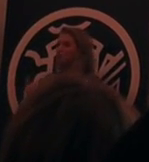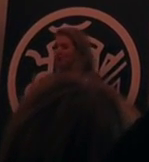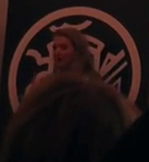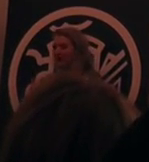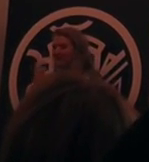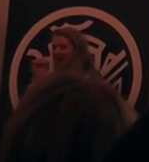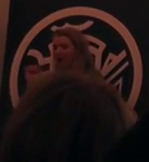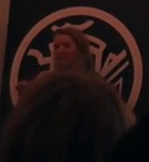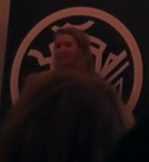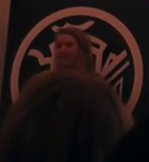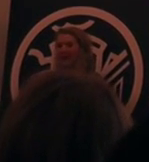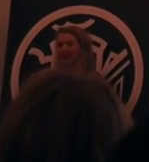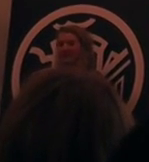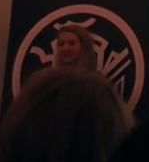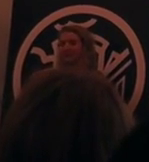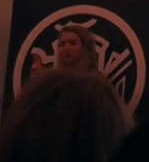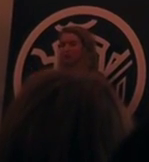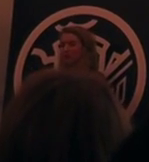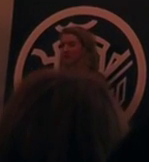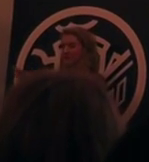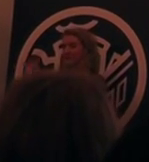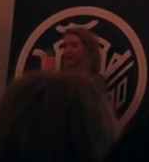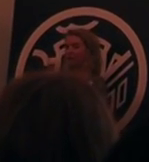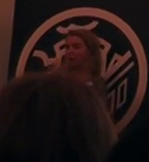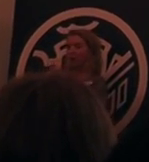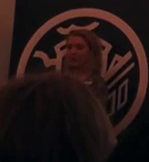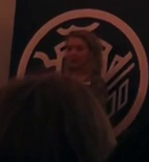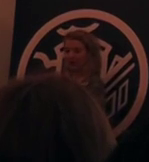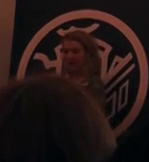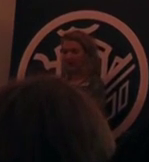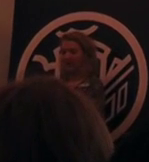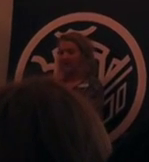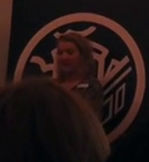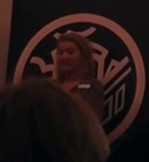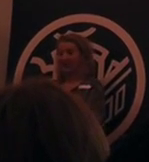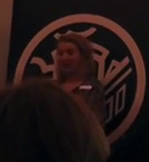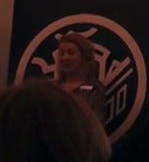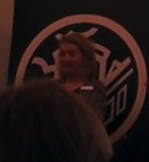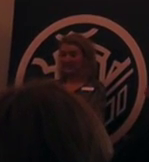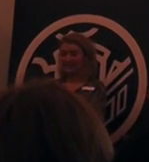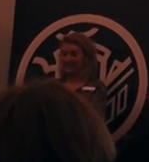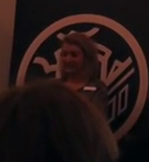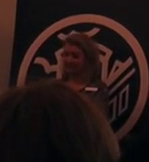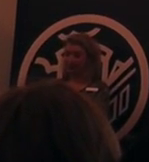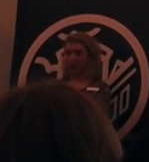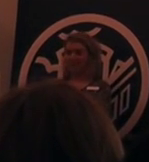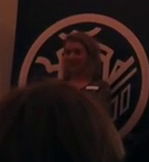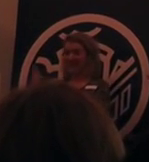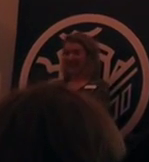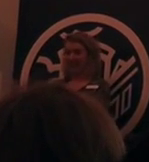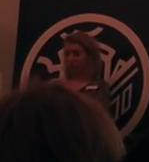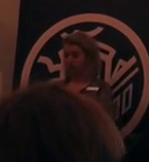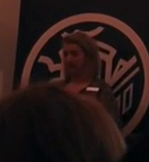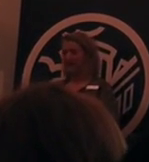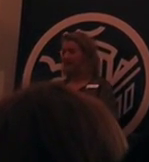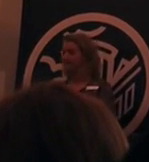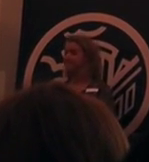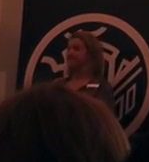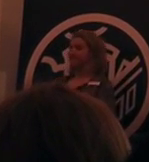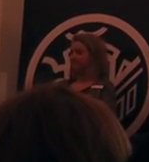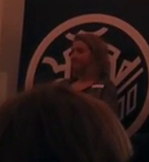press could not take a good story. So covered with eggs, I got up there and said, look, you can, you know, throw eggs at